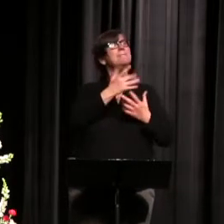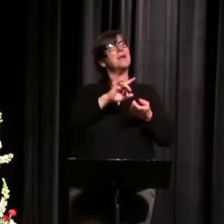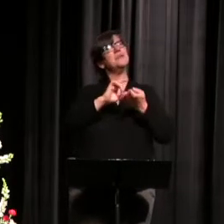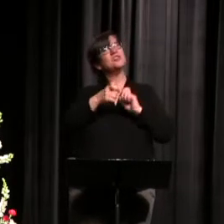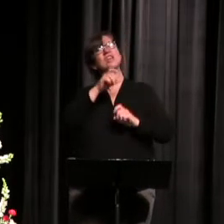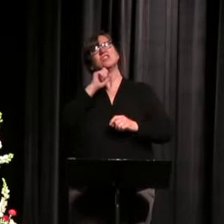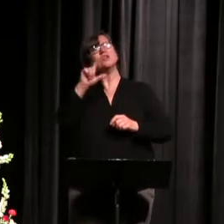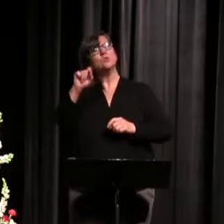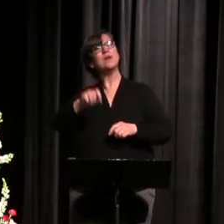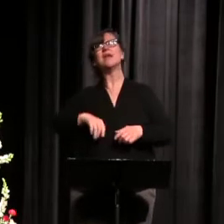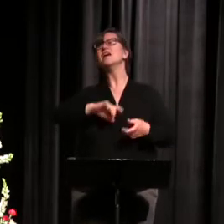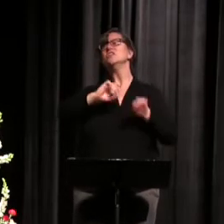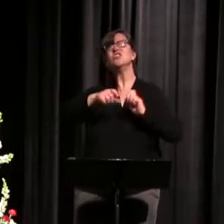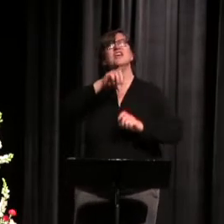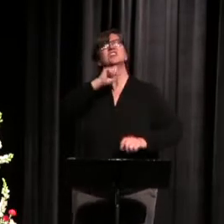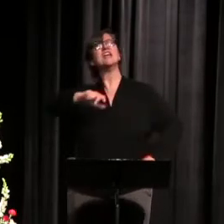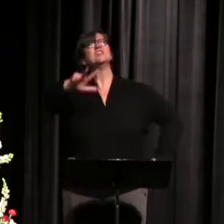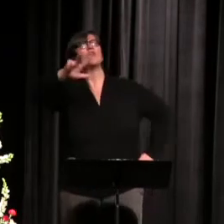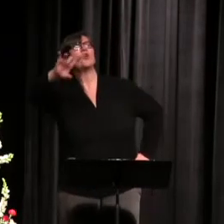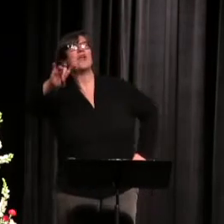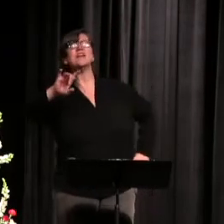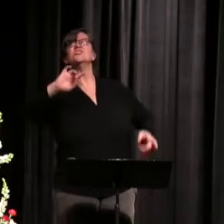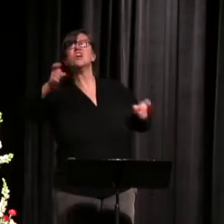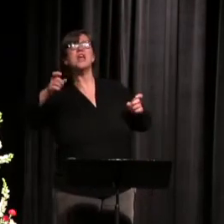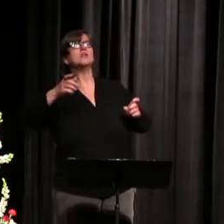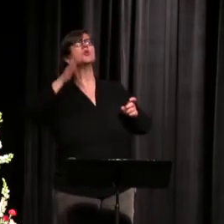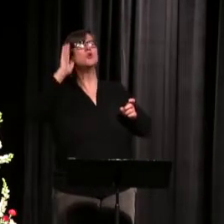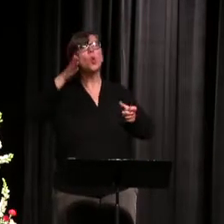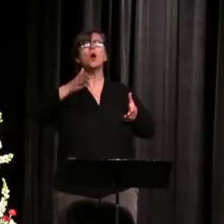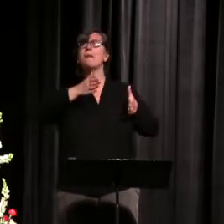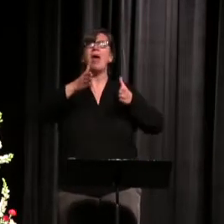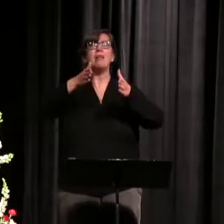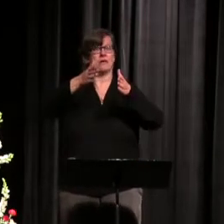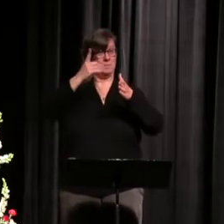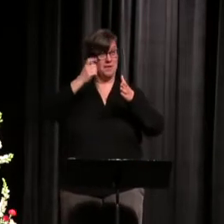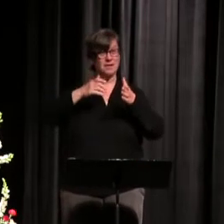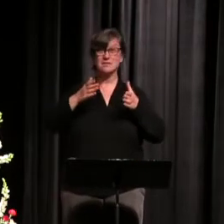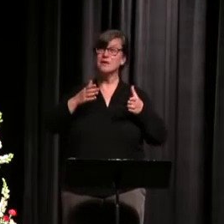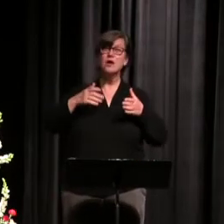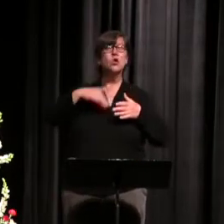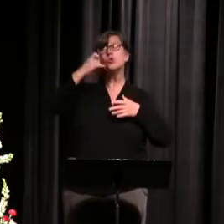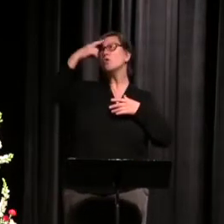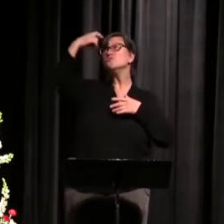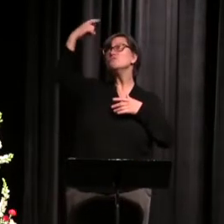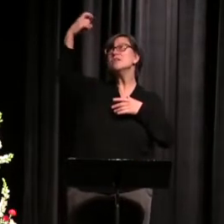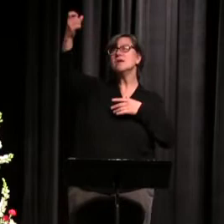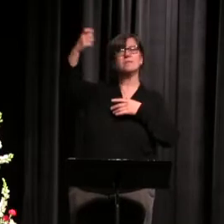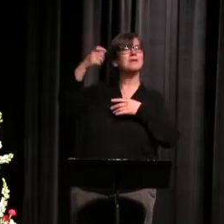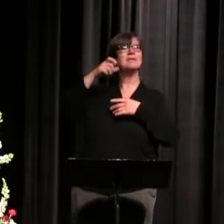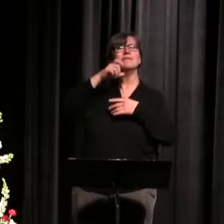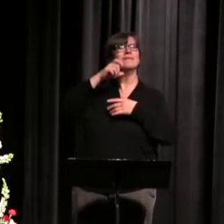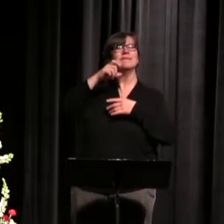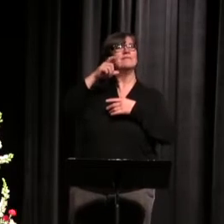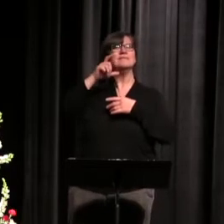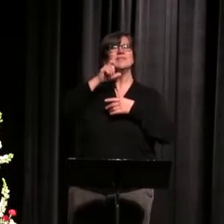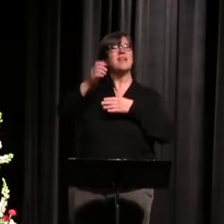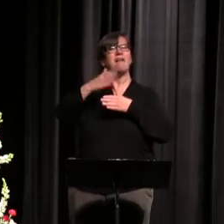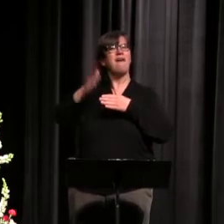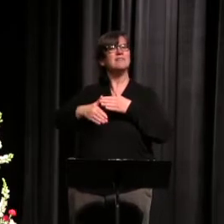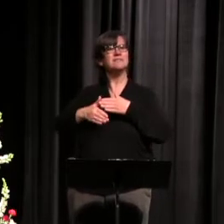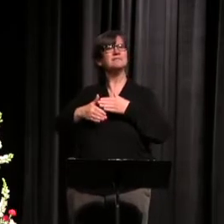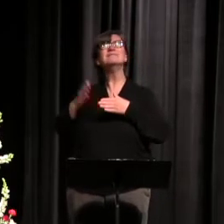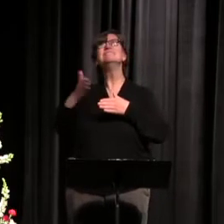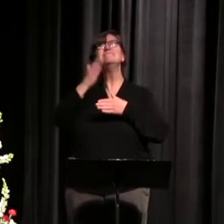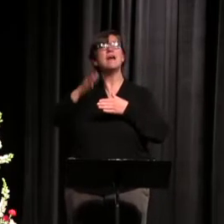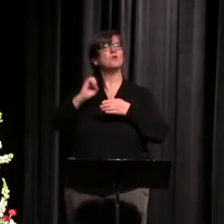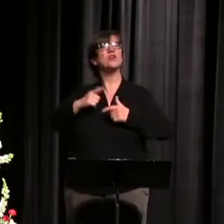because dreams have no expiration date. Once you realize that you cannot control what happens in your life, that the plans you